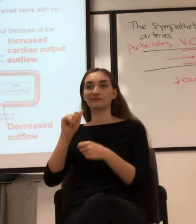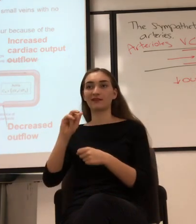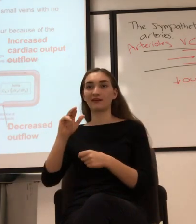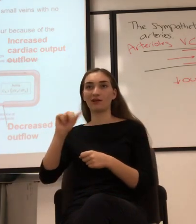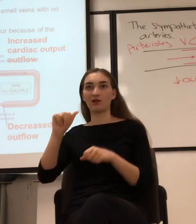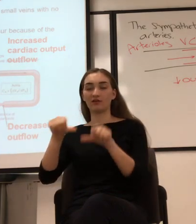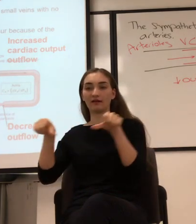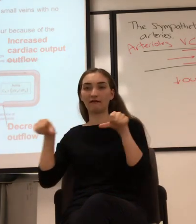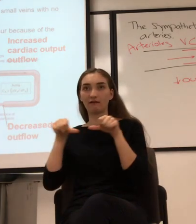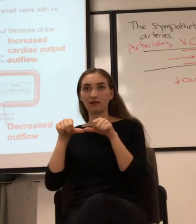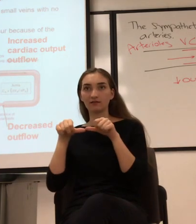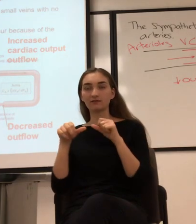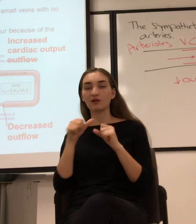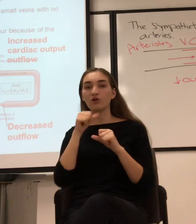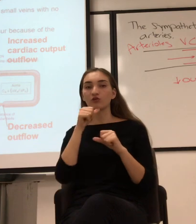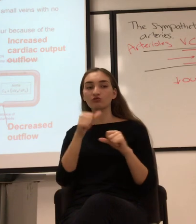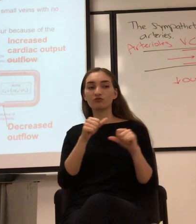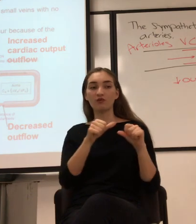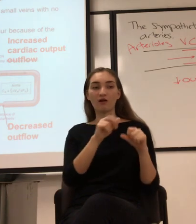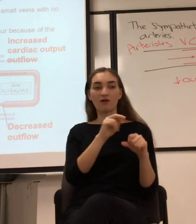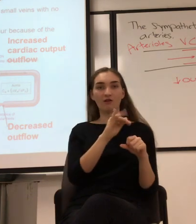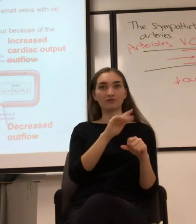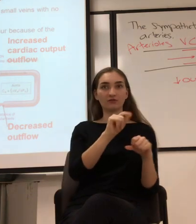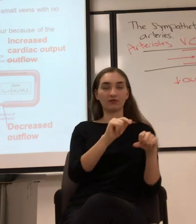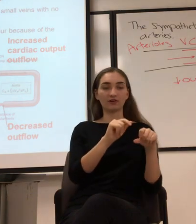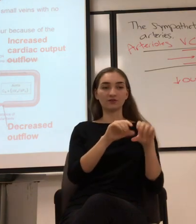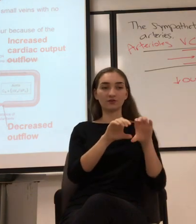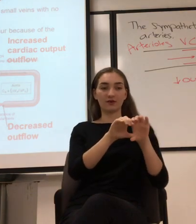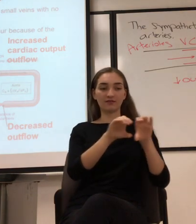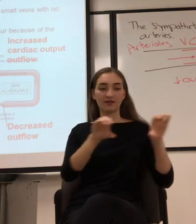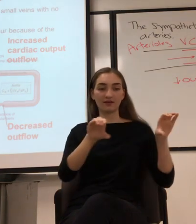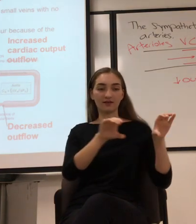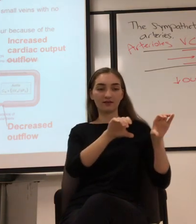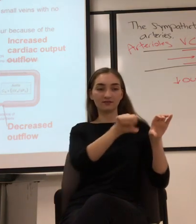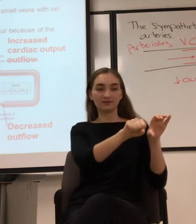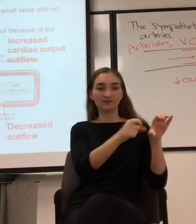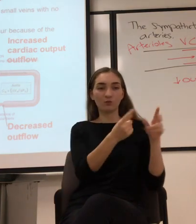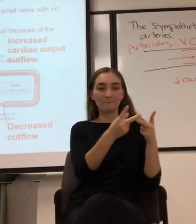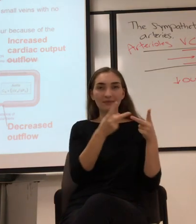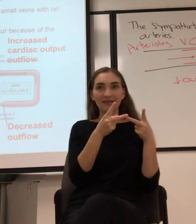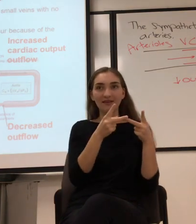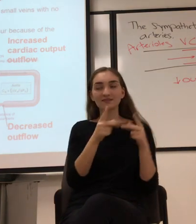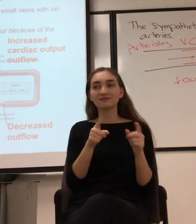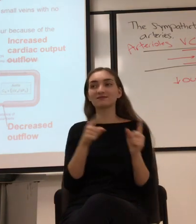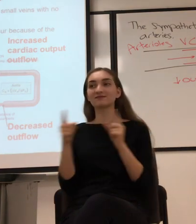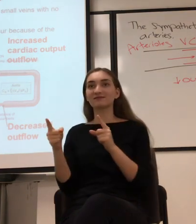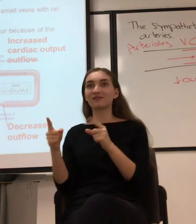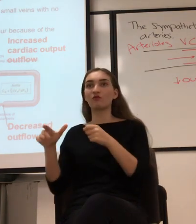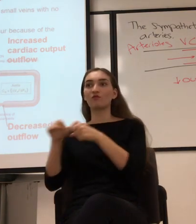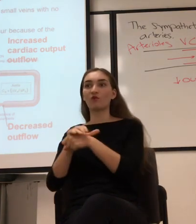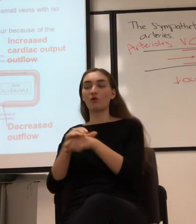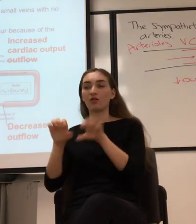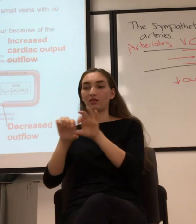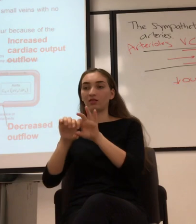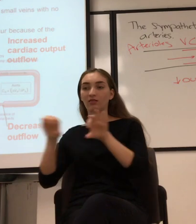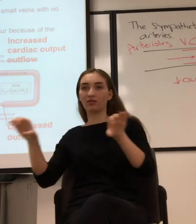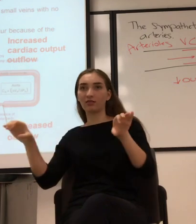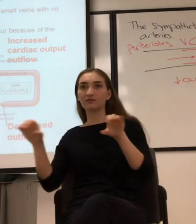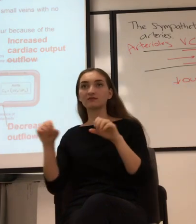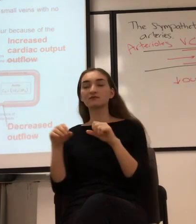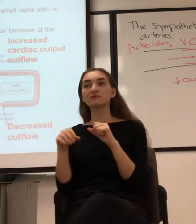not squeezing really tight in one location like this. And in doing that, you're not really affecting